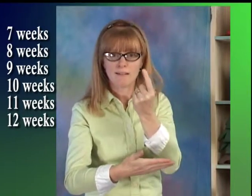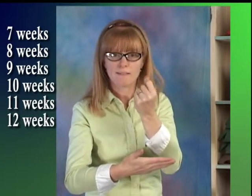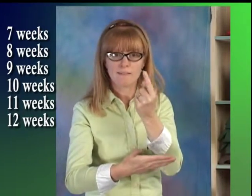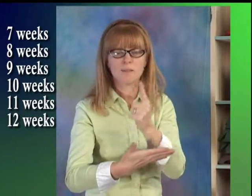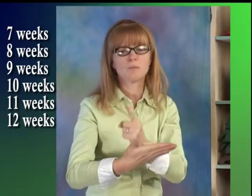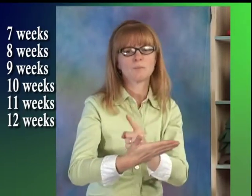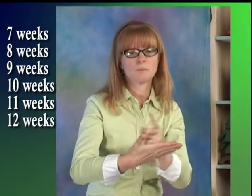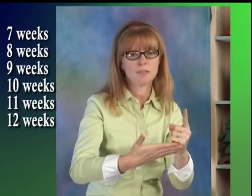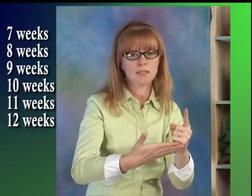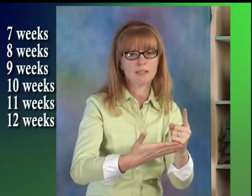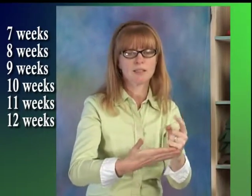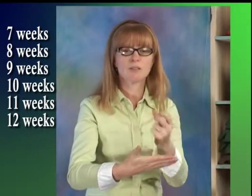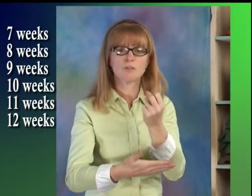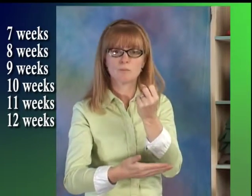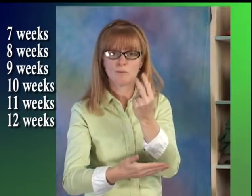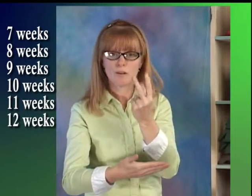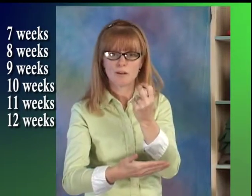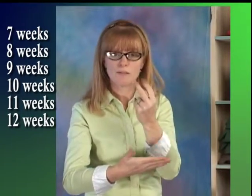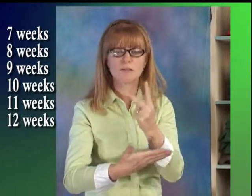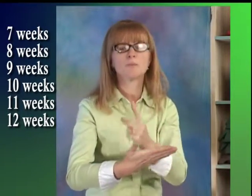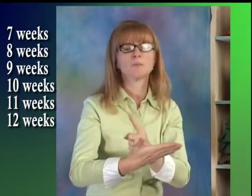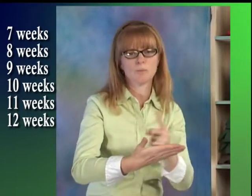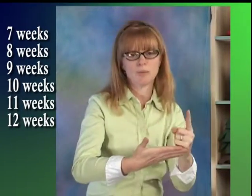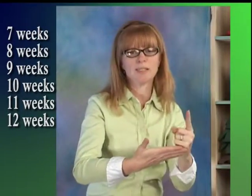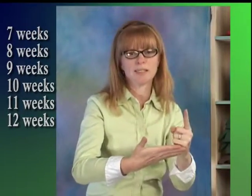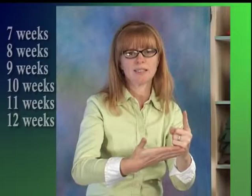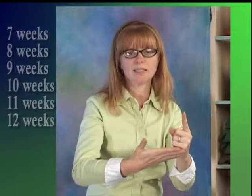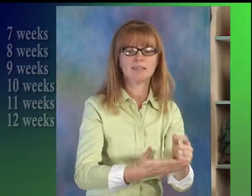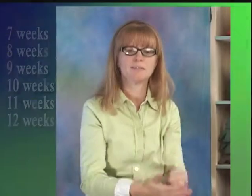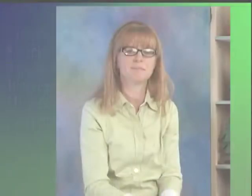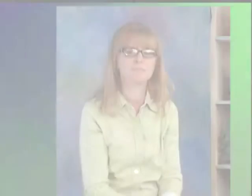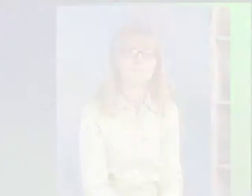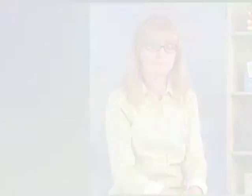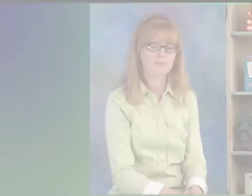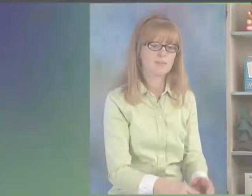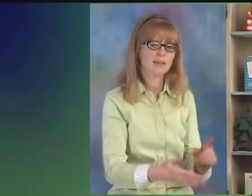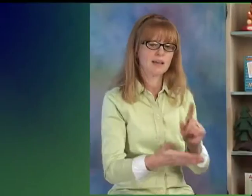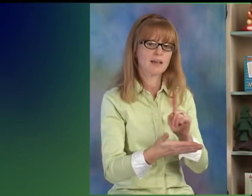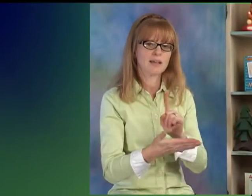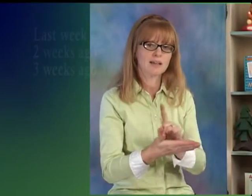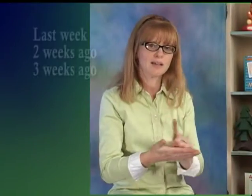weeks, 11 weeks, 12 weeks,